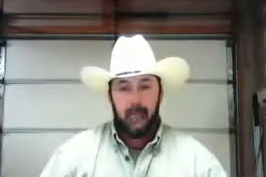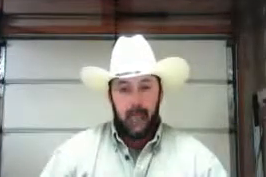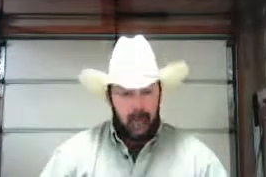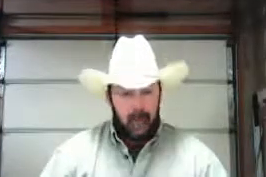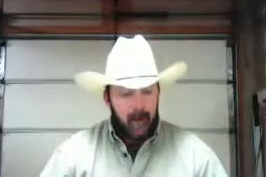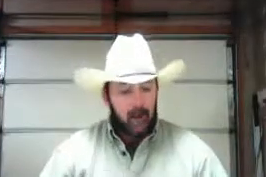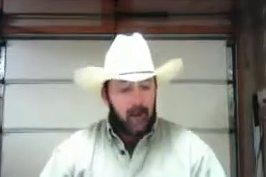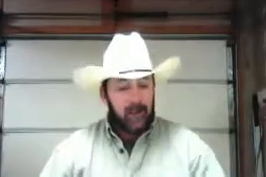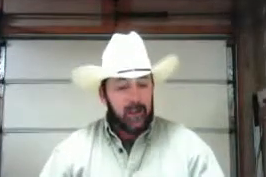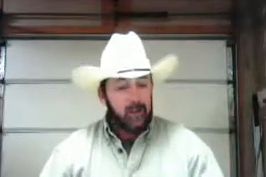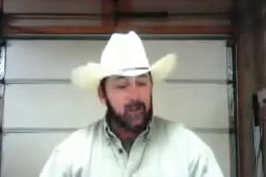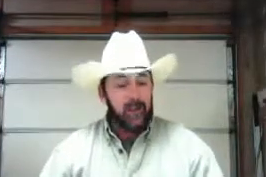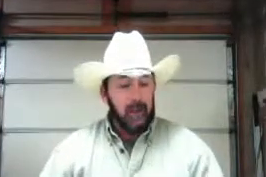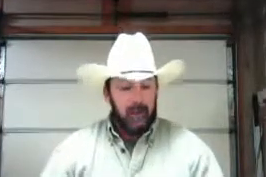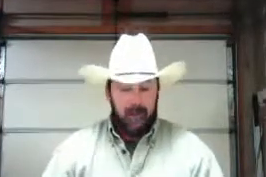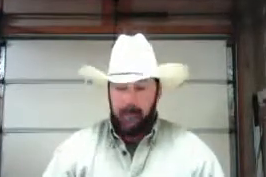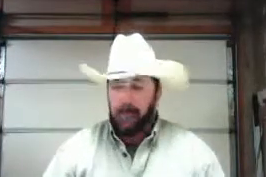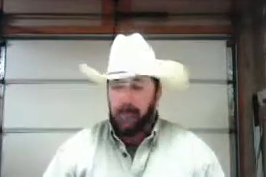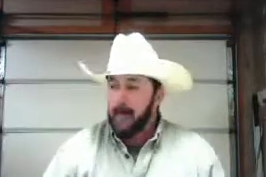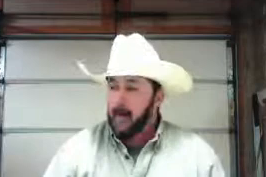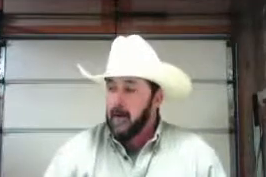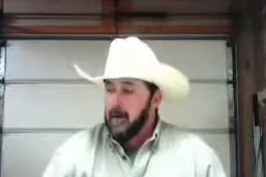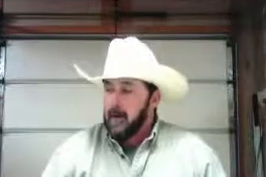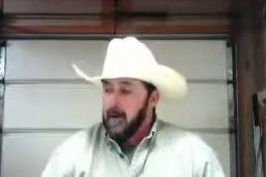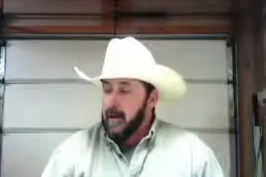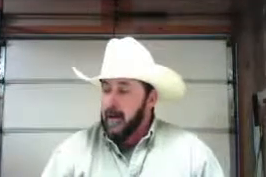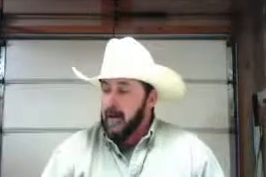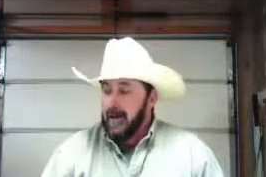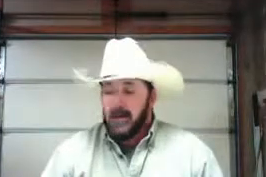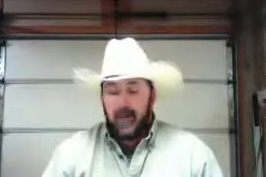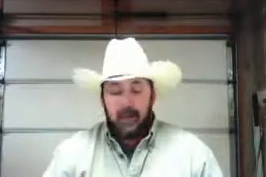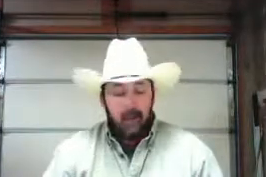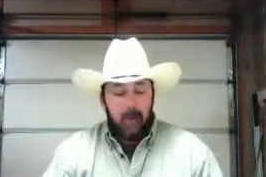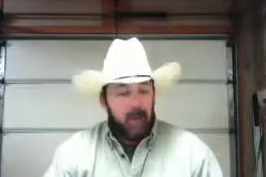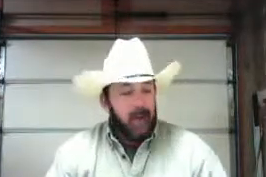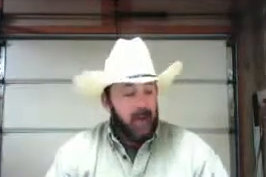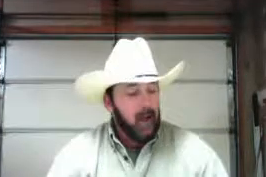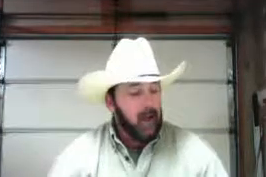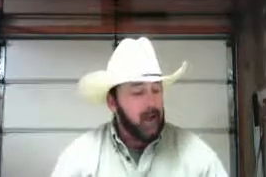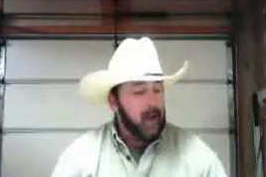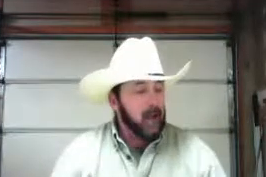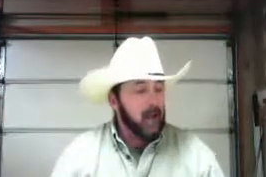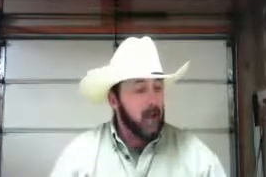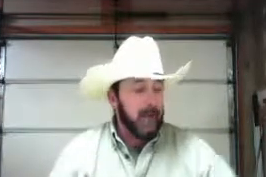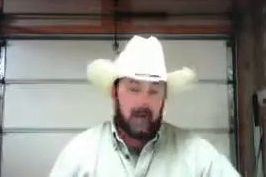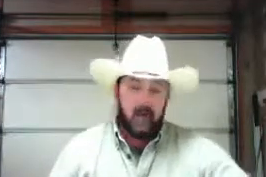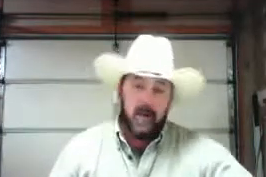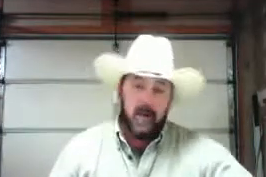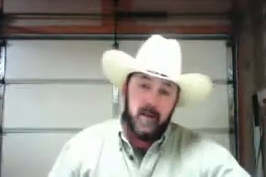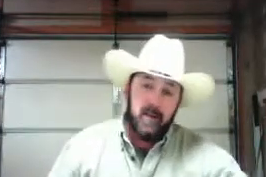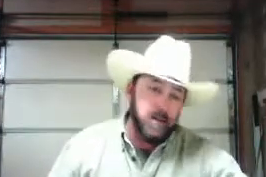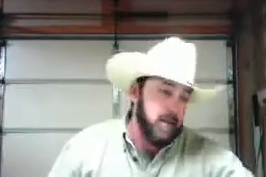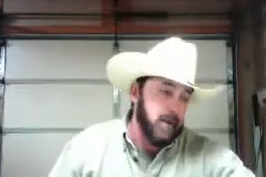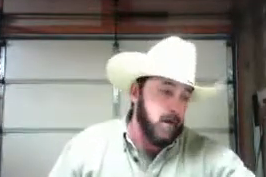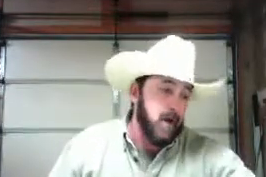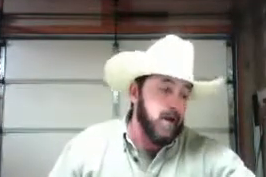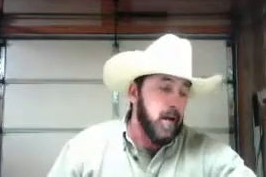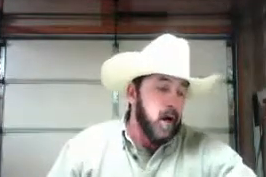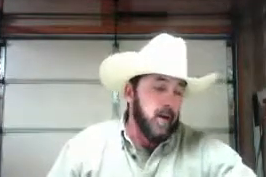Now my question to you is this, and I made a Jason Burmes video, and he's a puppet is what he is. If he wasn't, or he's